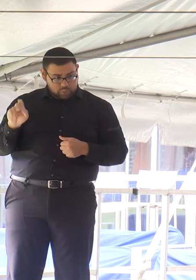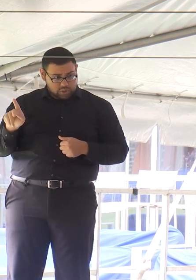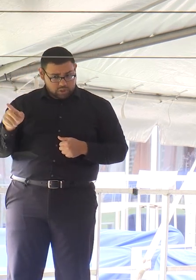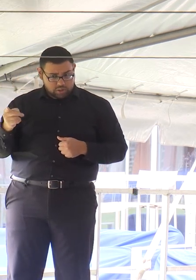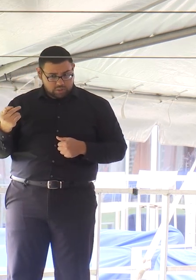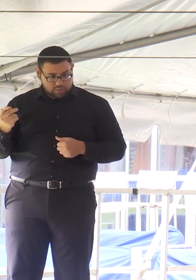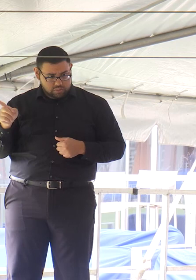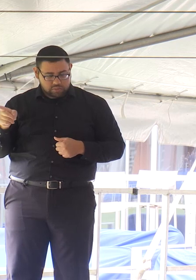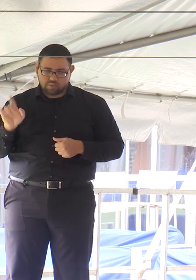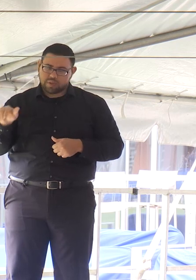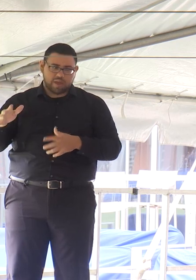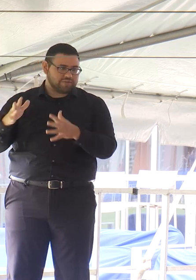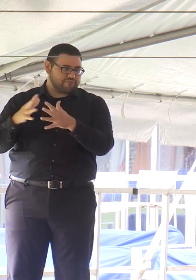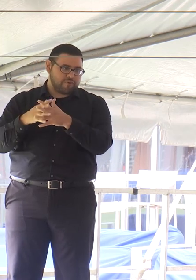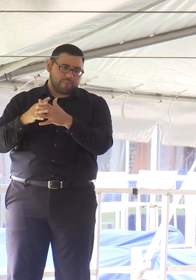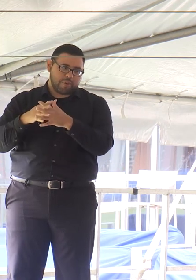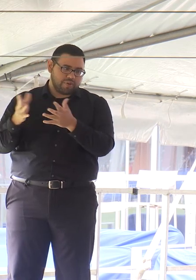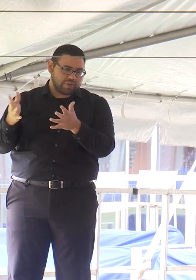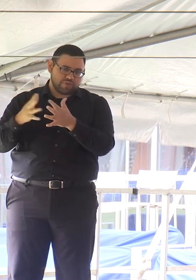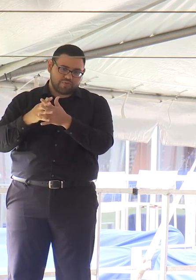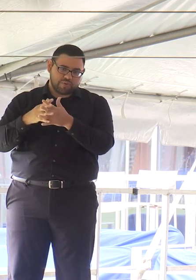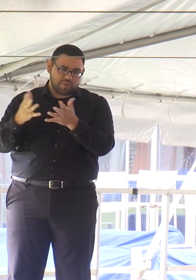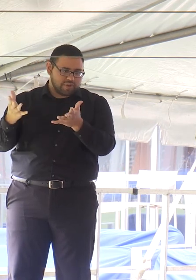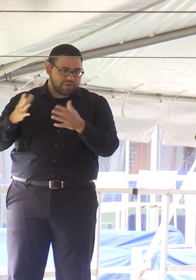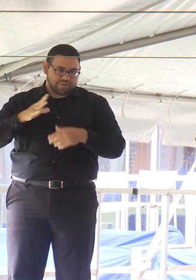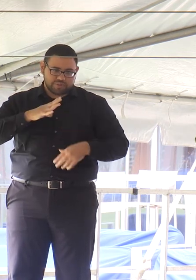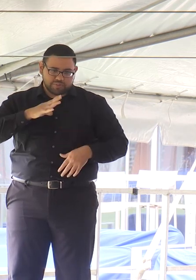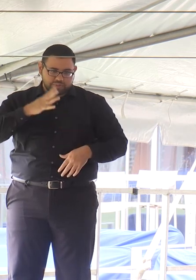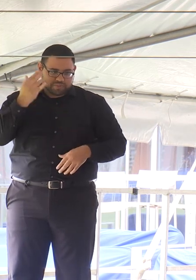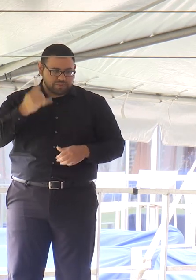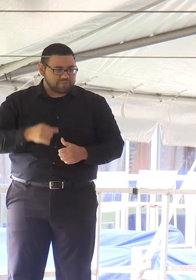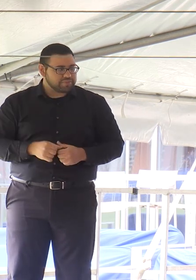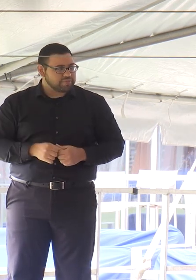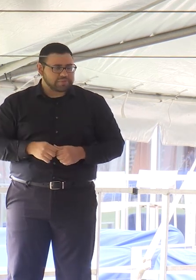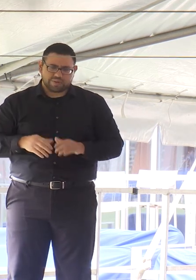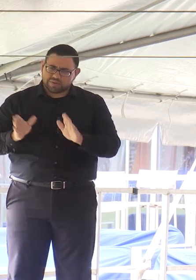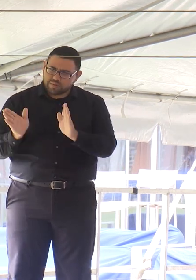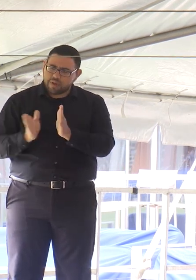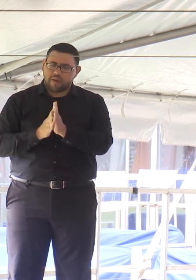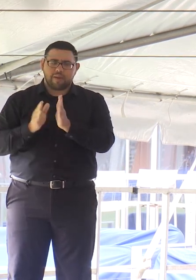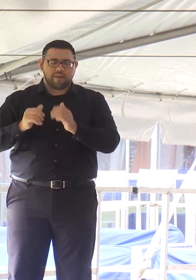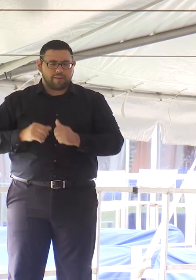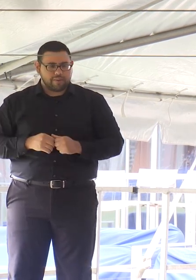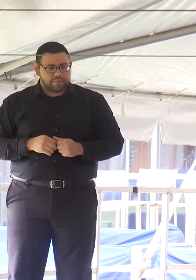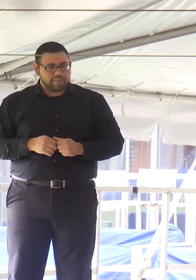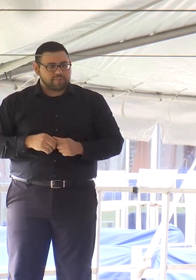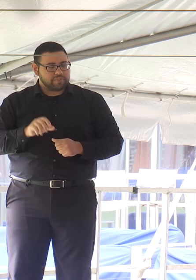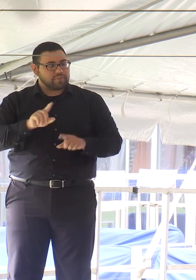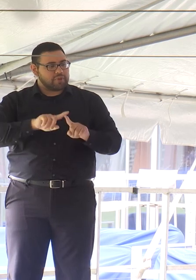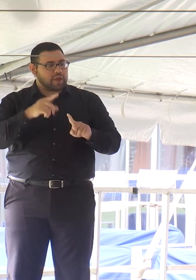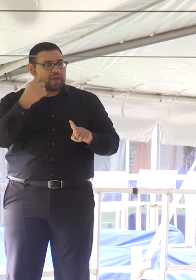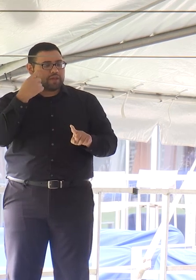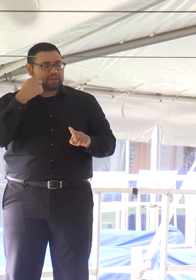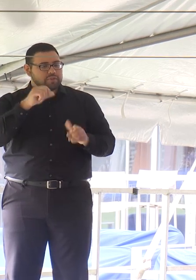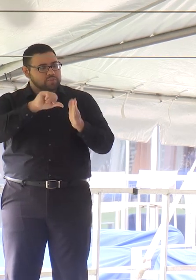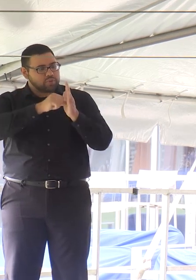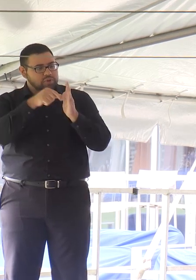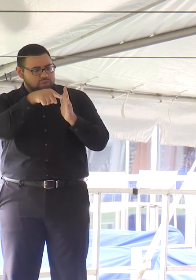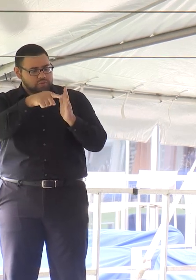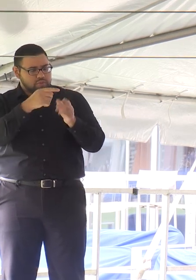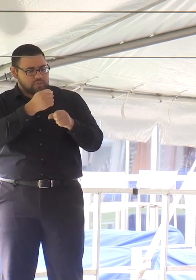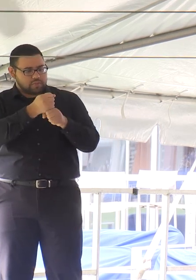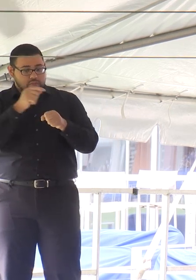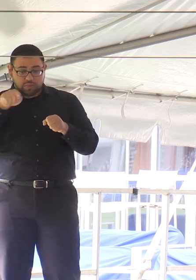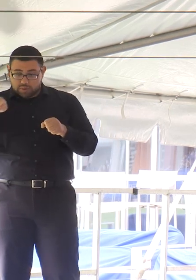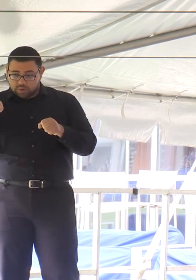I said, that's football. That's just football. You know? Those are big slaps. Yeah. But I think the impression that you made